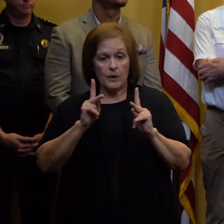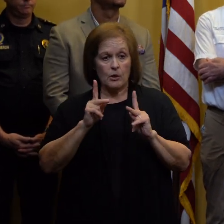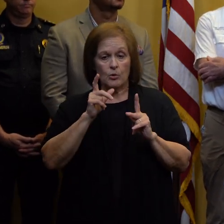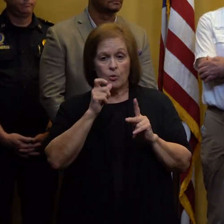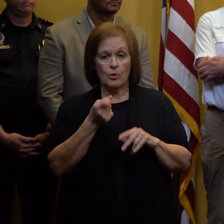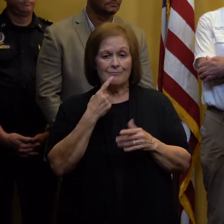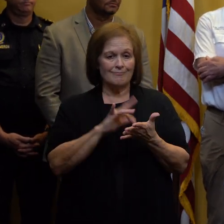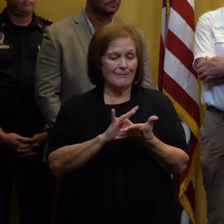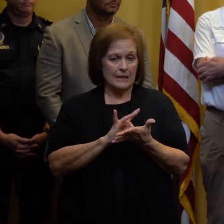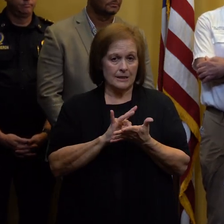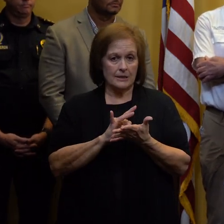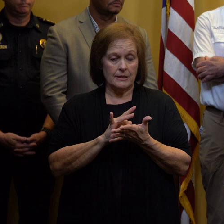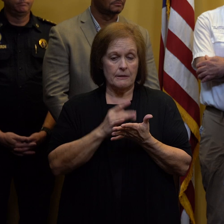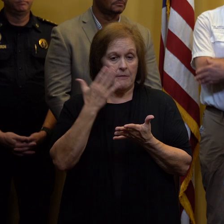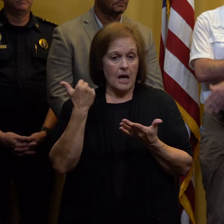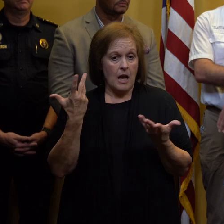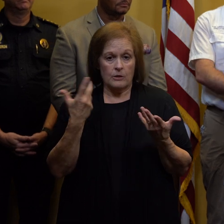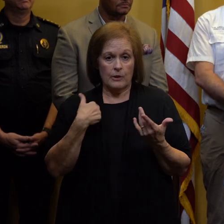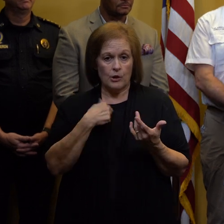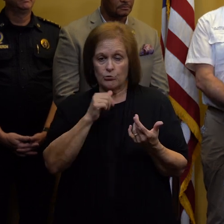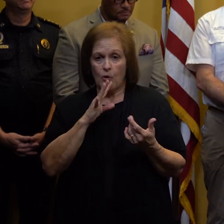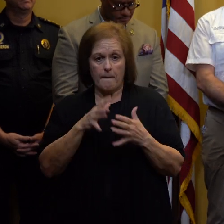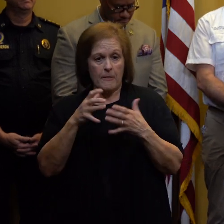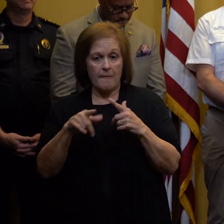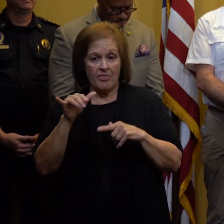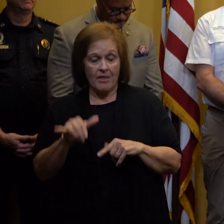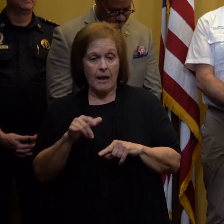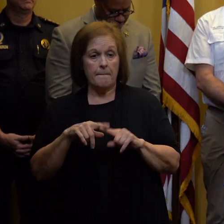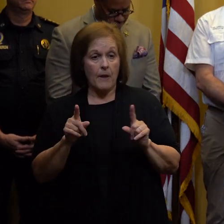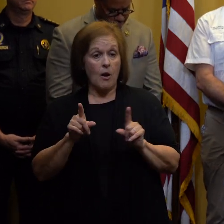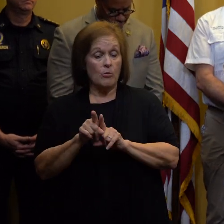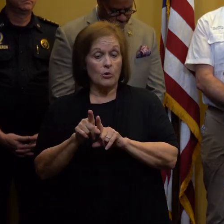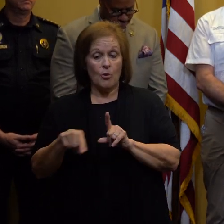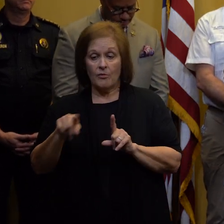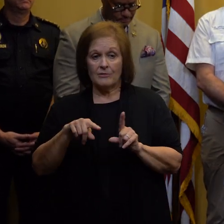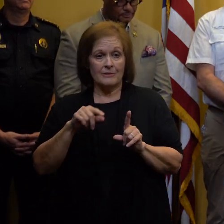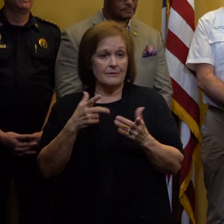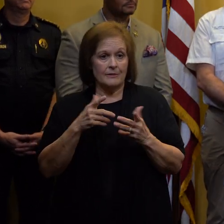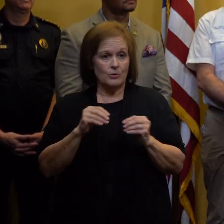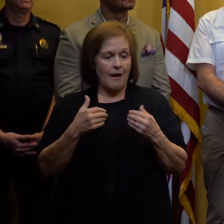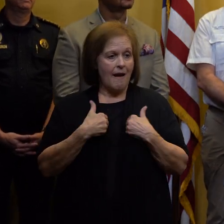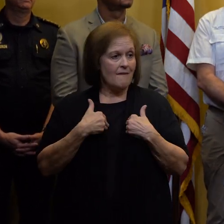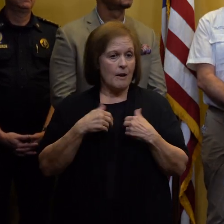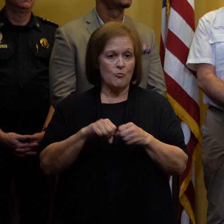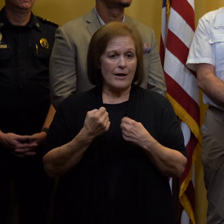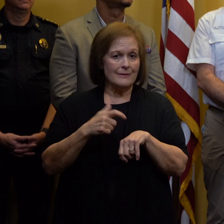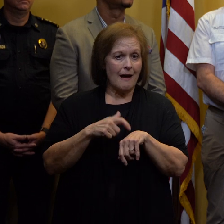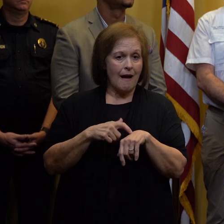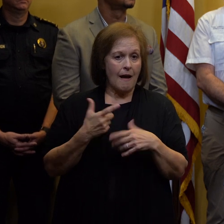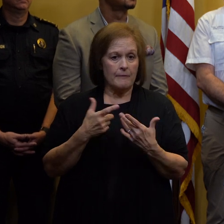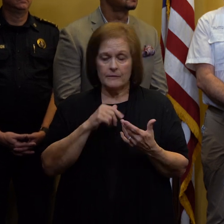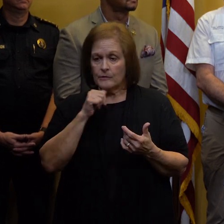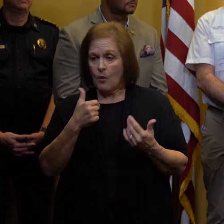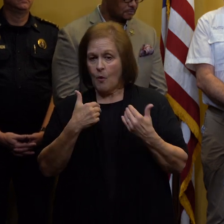on medication, because we don't talk much about that. On top of them not being able to have breaks, having proper